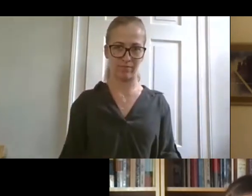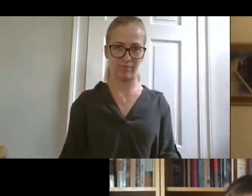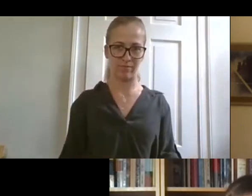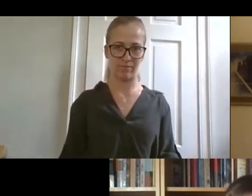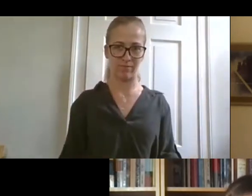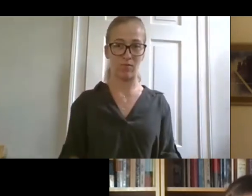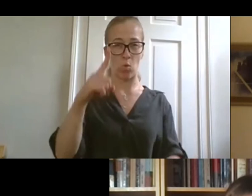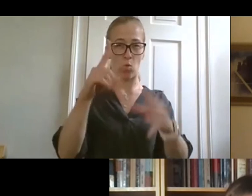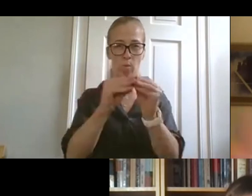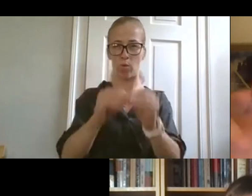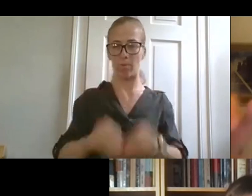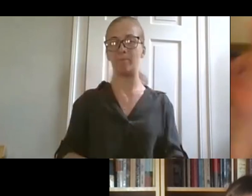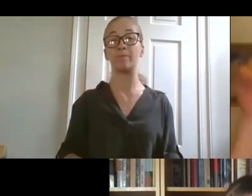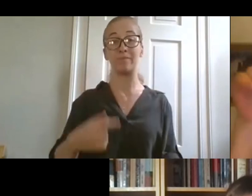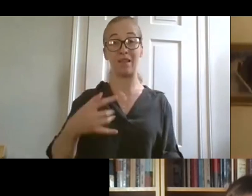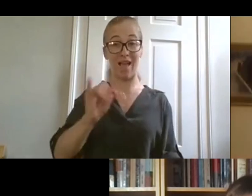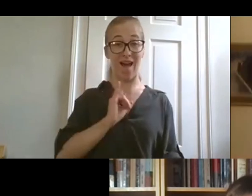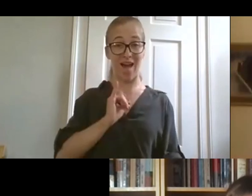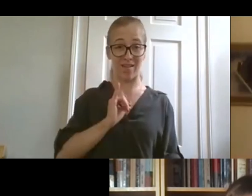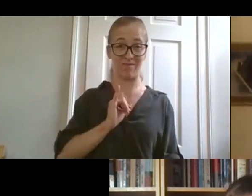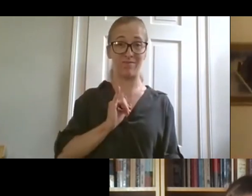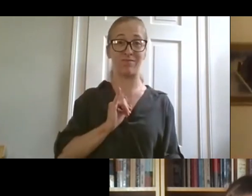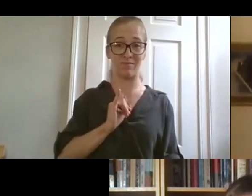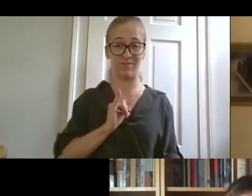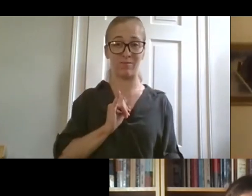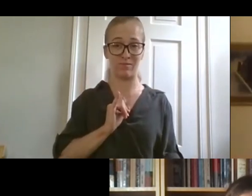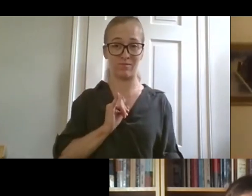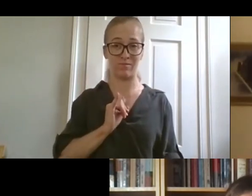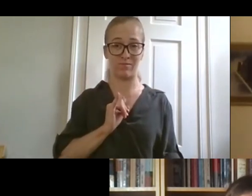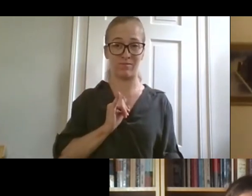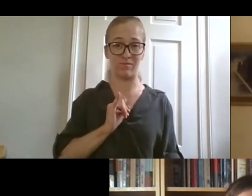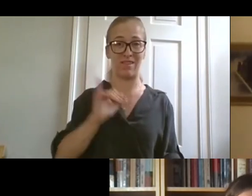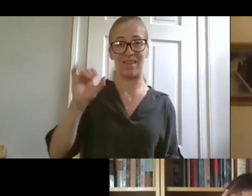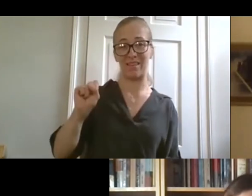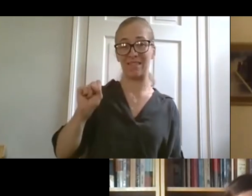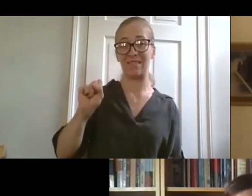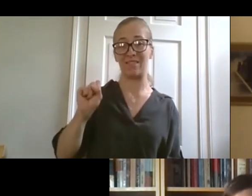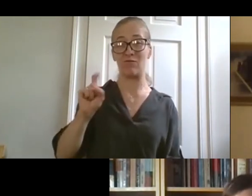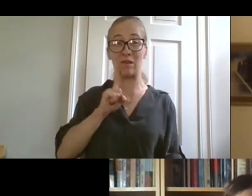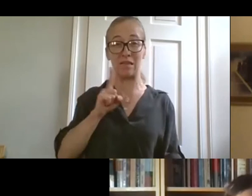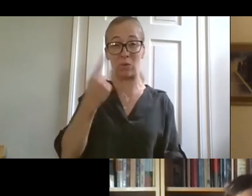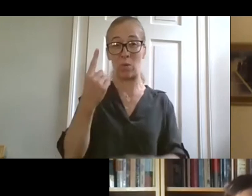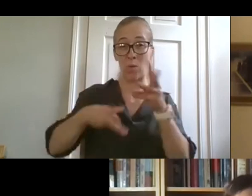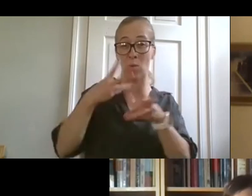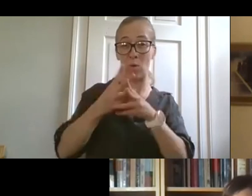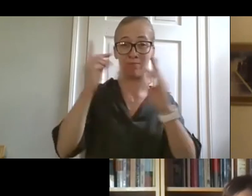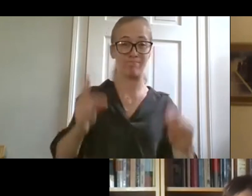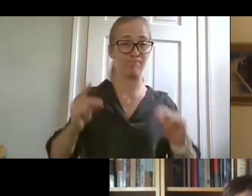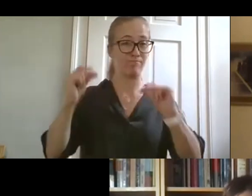Here's one more. I, the pronoun, yeah, I is merely one of the world's